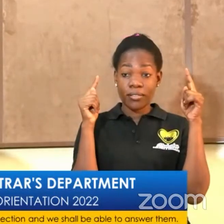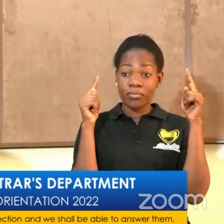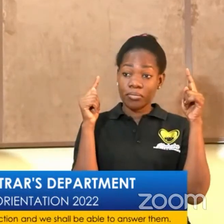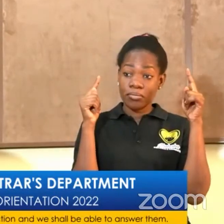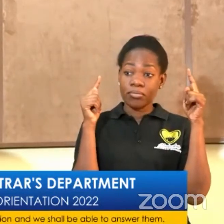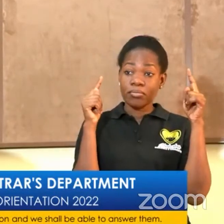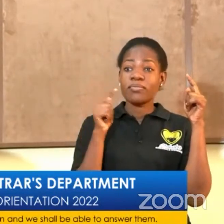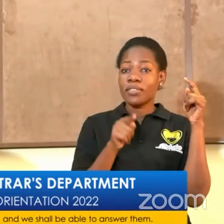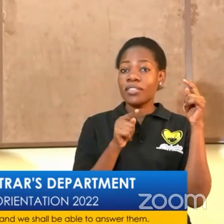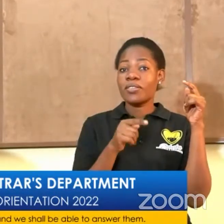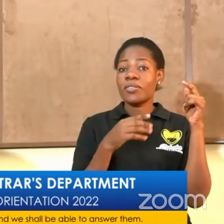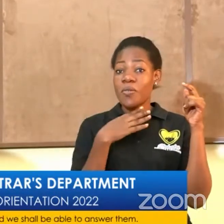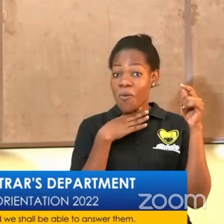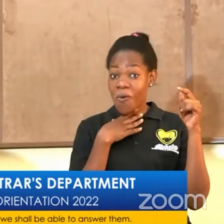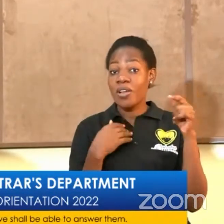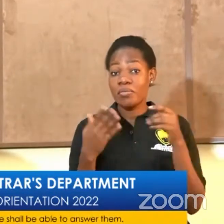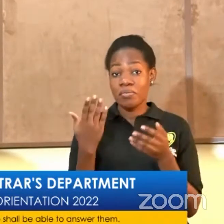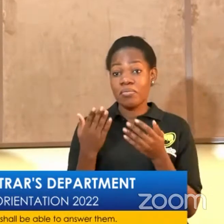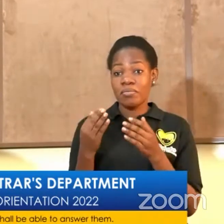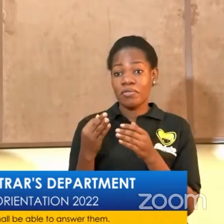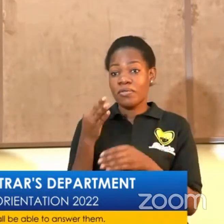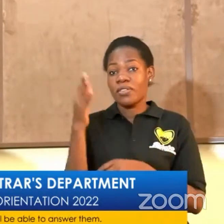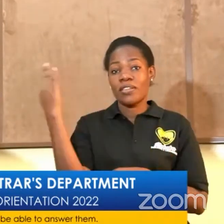So this one wants to become a lecturer.